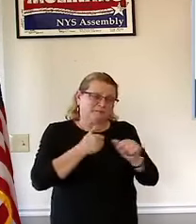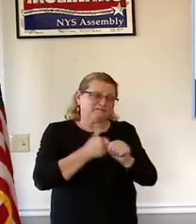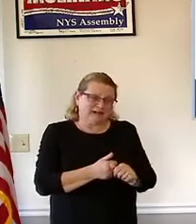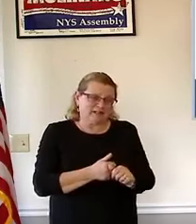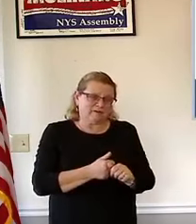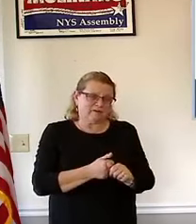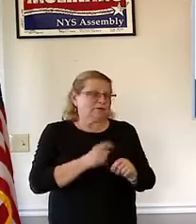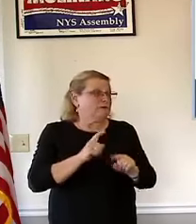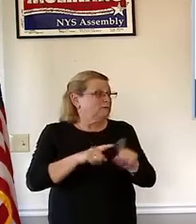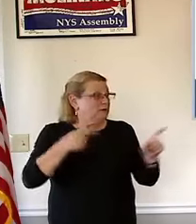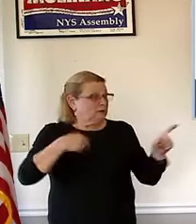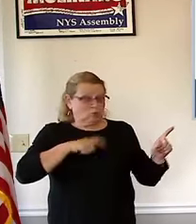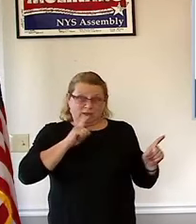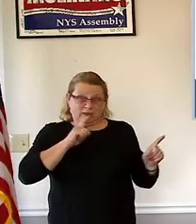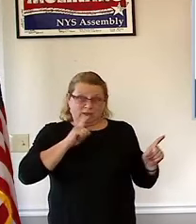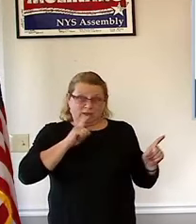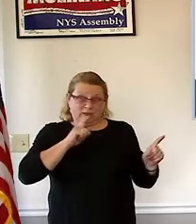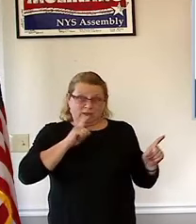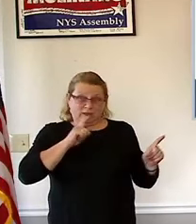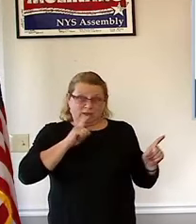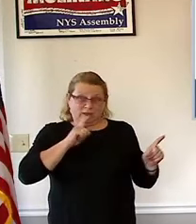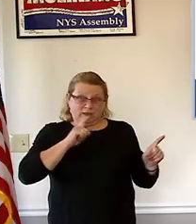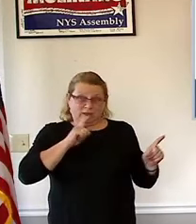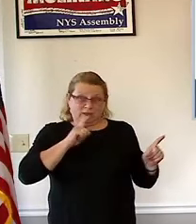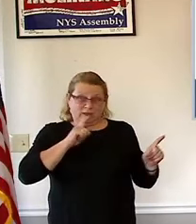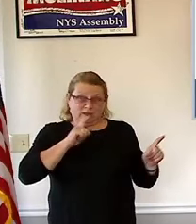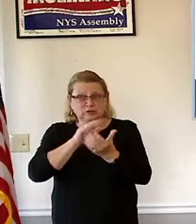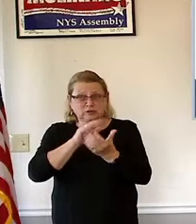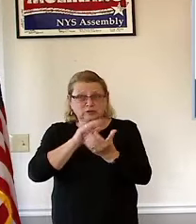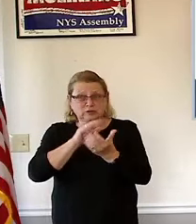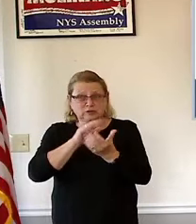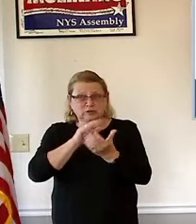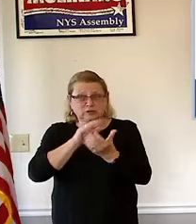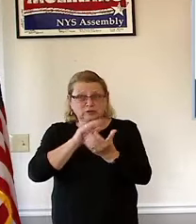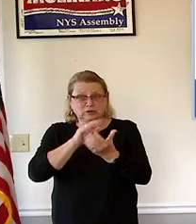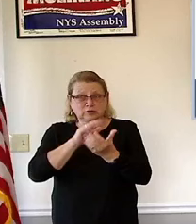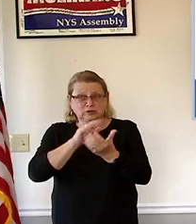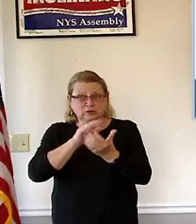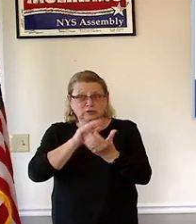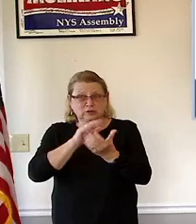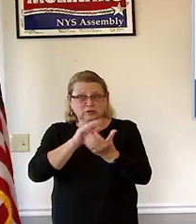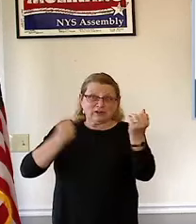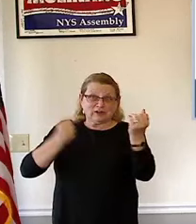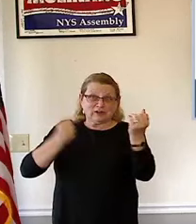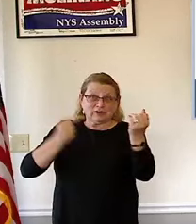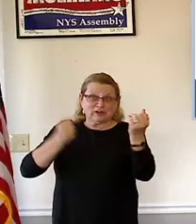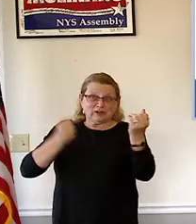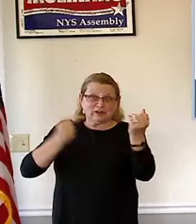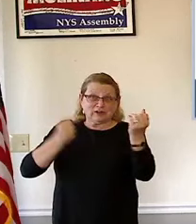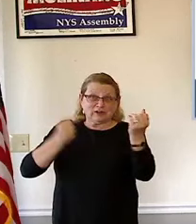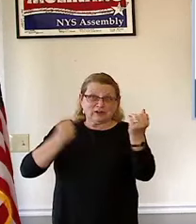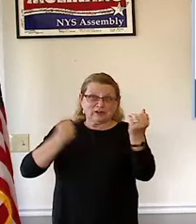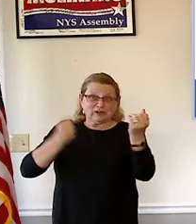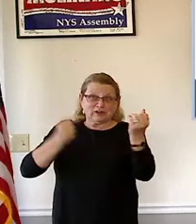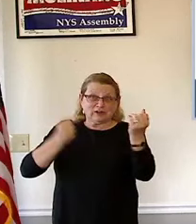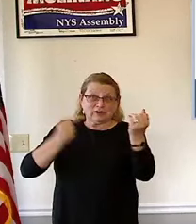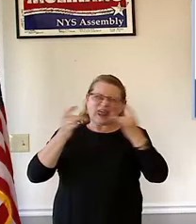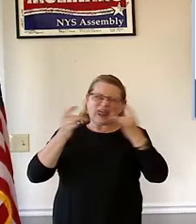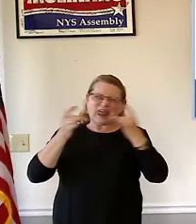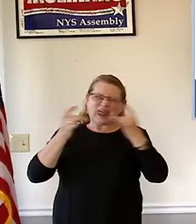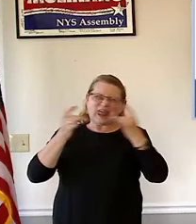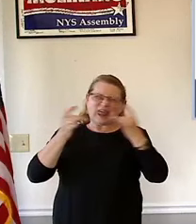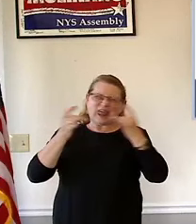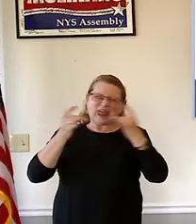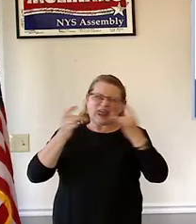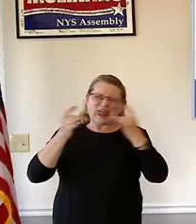direct support to school districts. So when you get to the drive-in tomorrow, you're going to see lights and message boards. That's all organized in part by the Department of Emergency